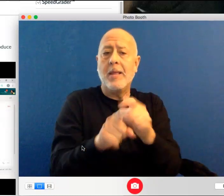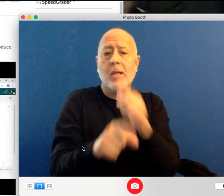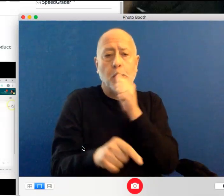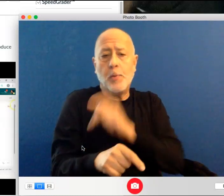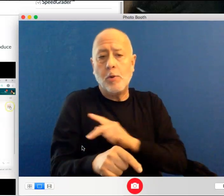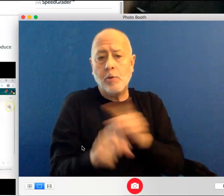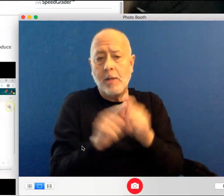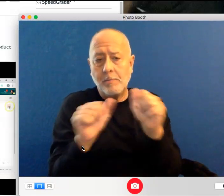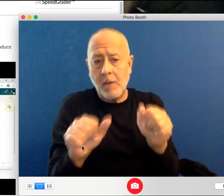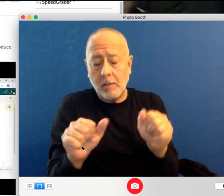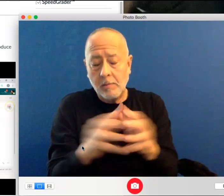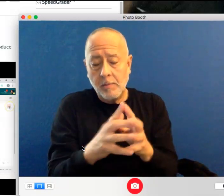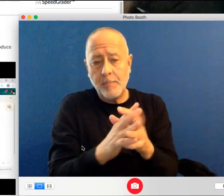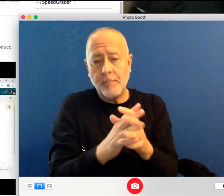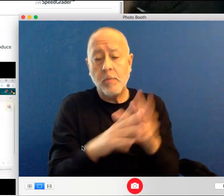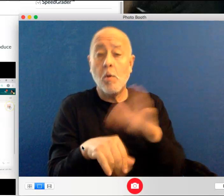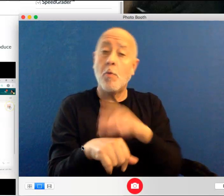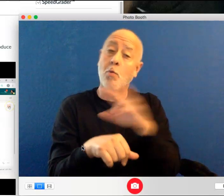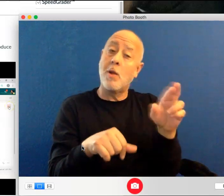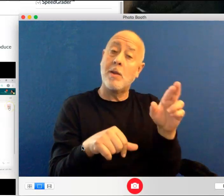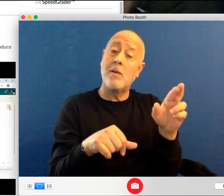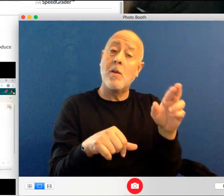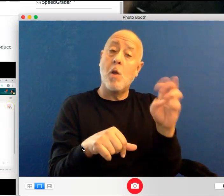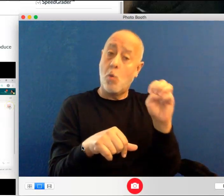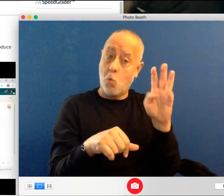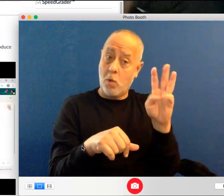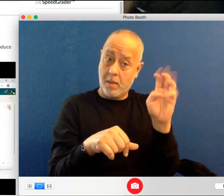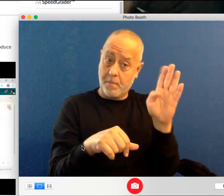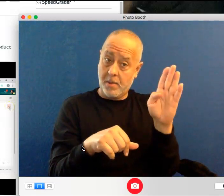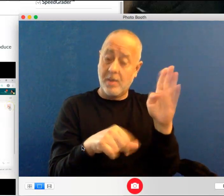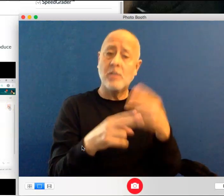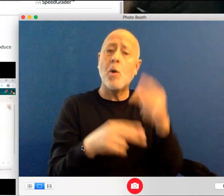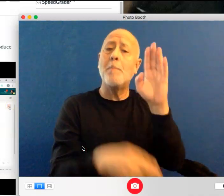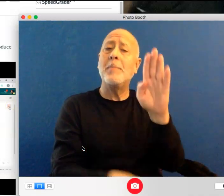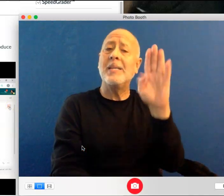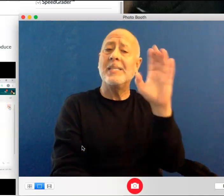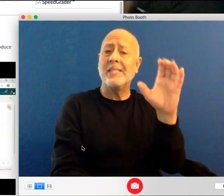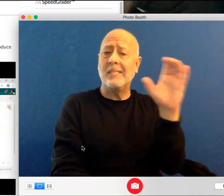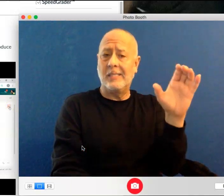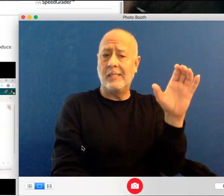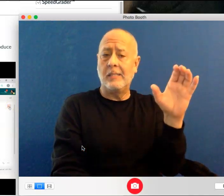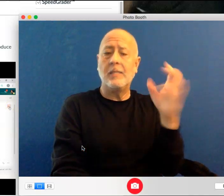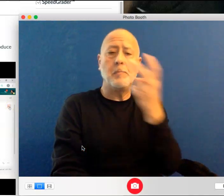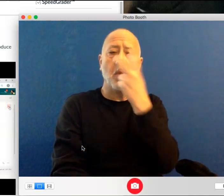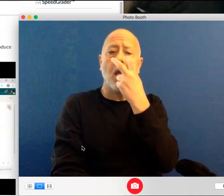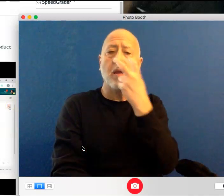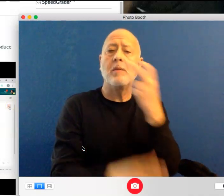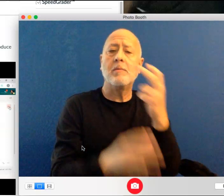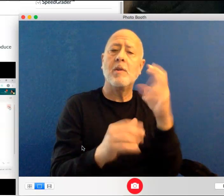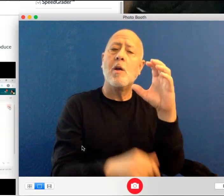possible. So on the right side here on the web version, there's something called a BCC. That is your blind carbon